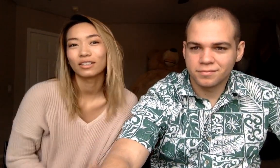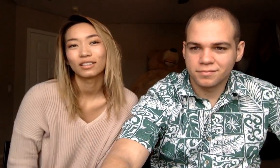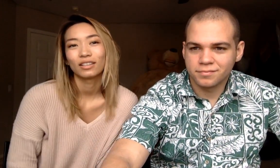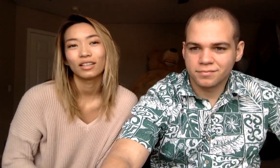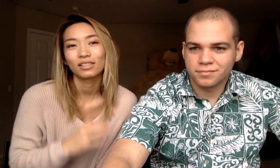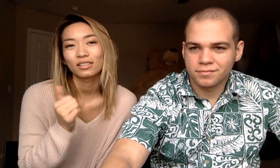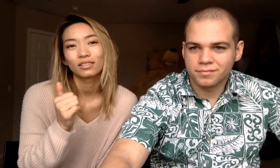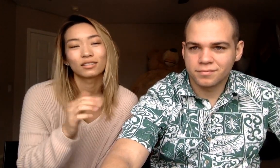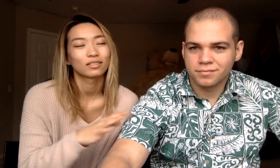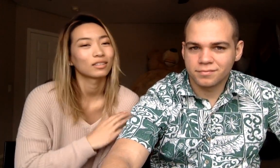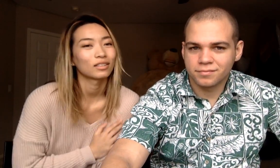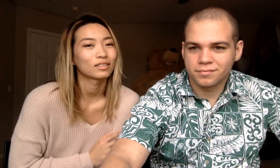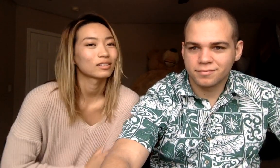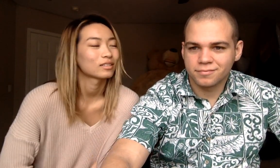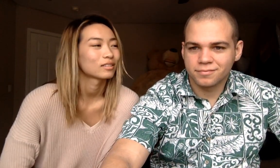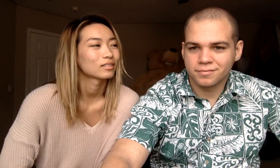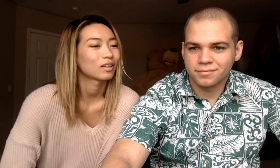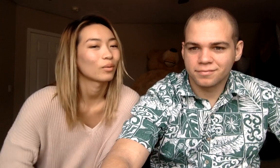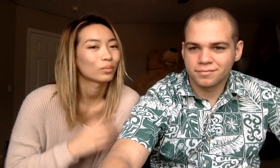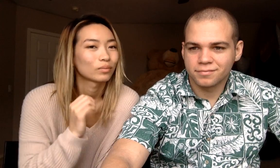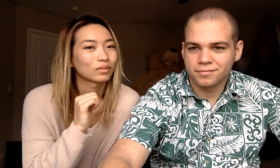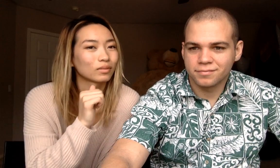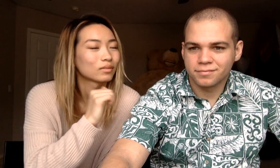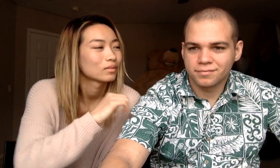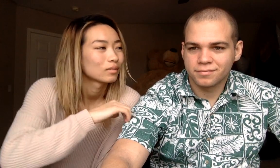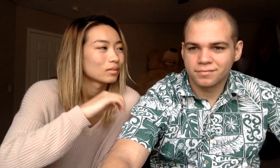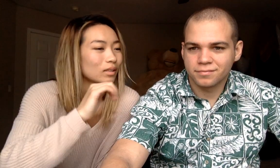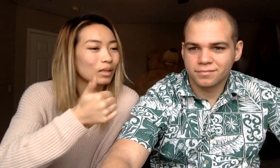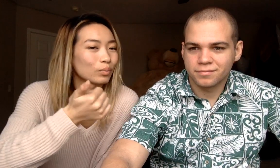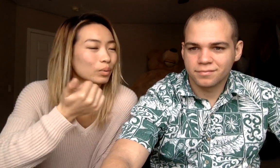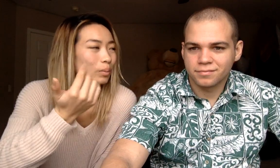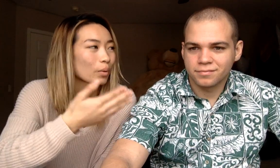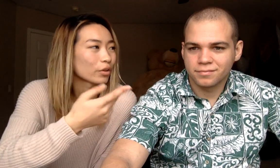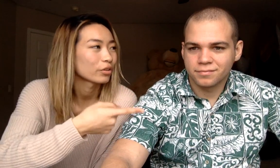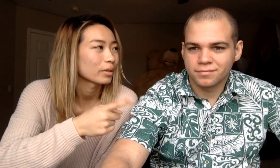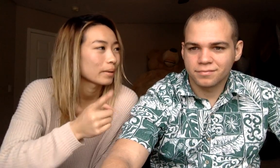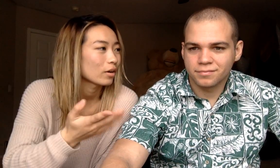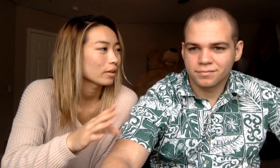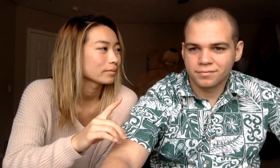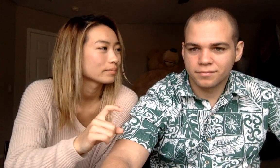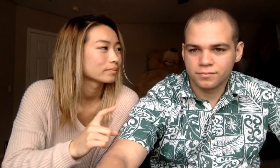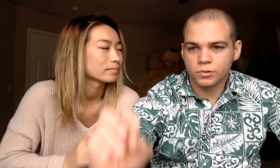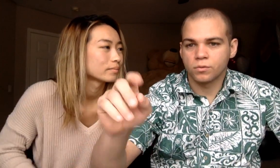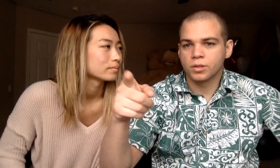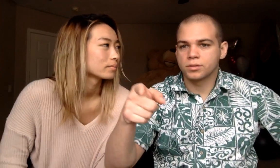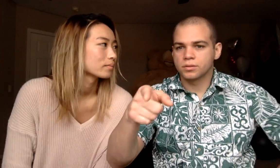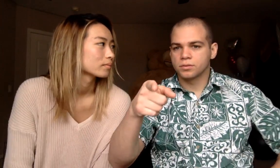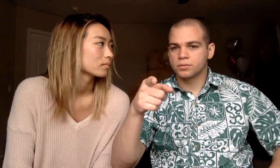It's not. It wouldn't bother them at all.